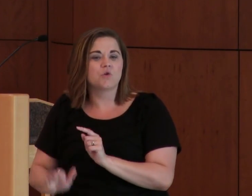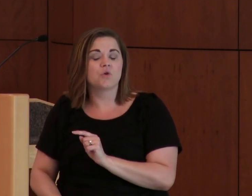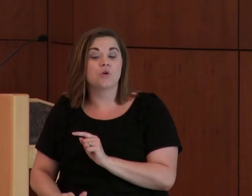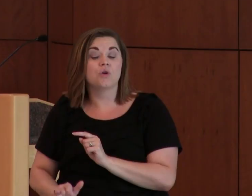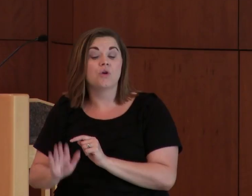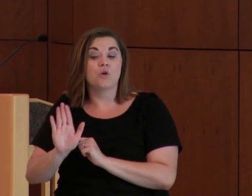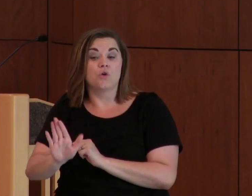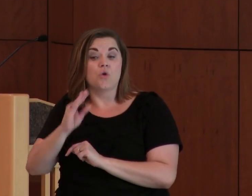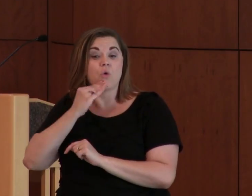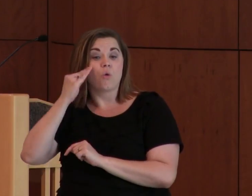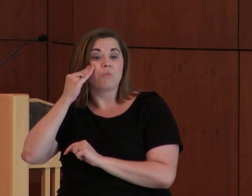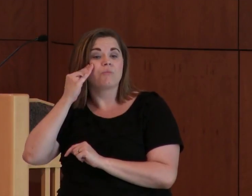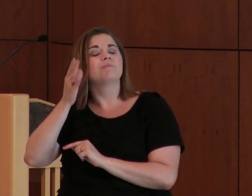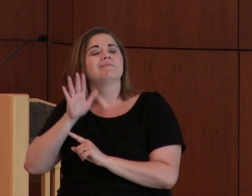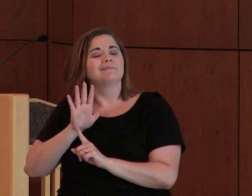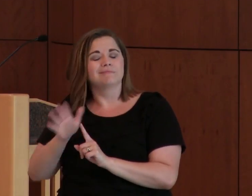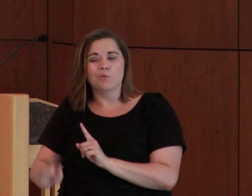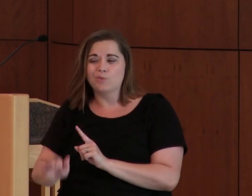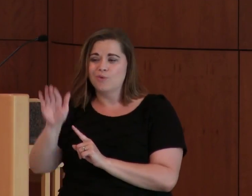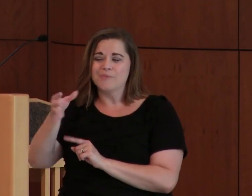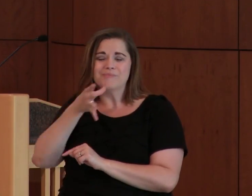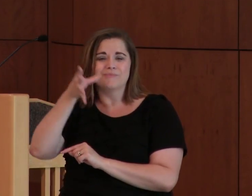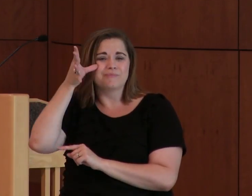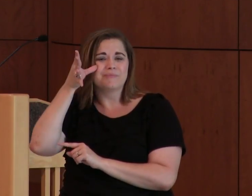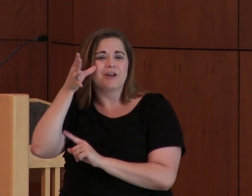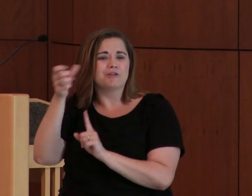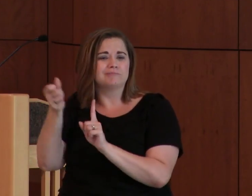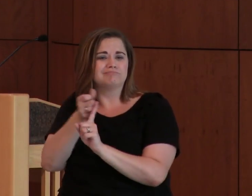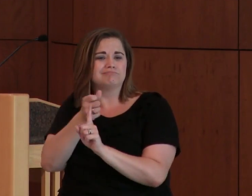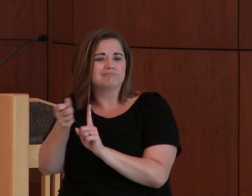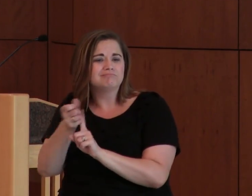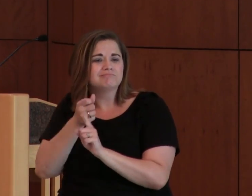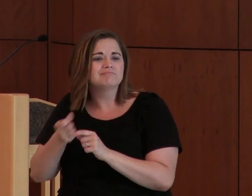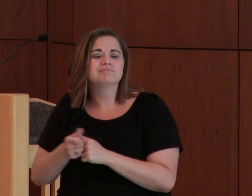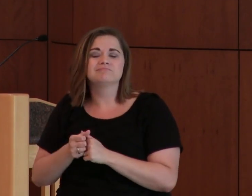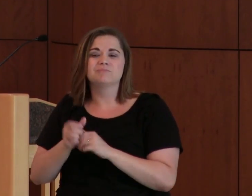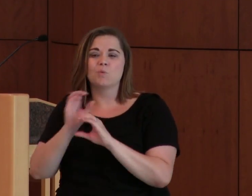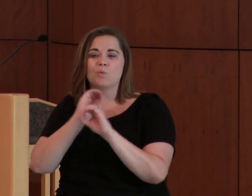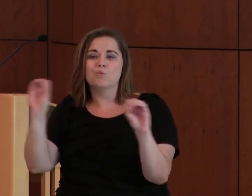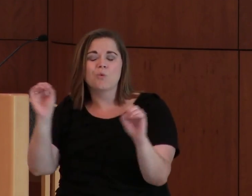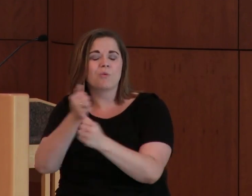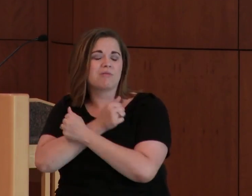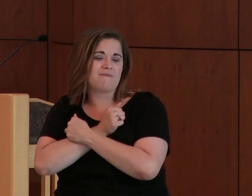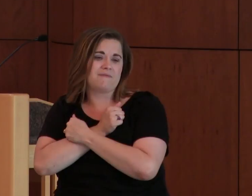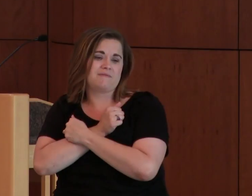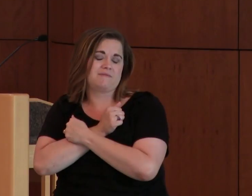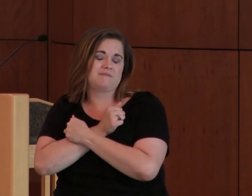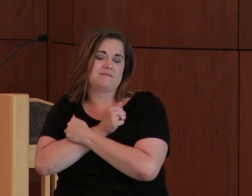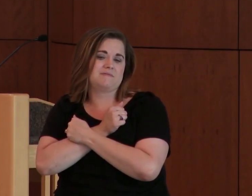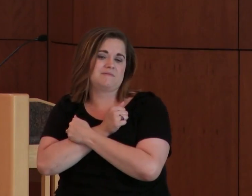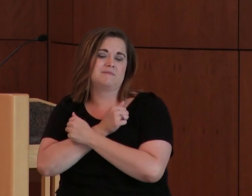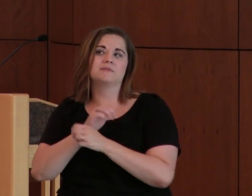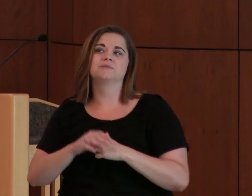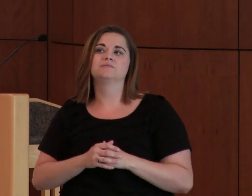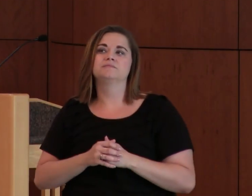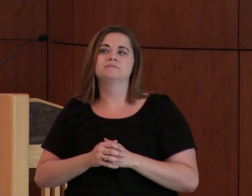with abusive parents, a home without love. And this seems so counter